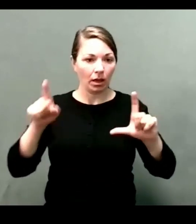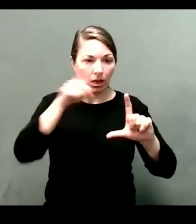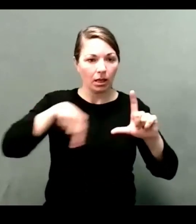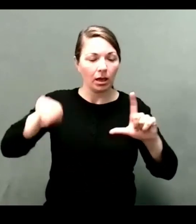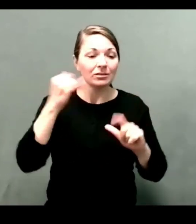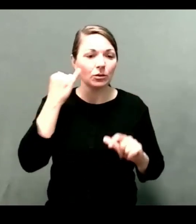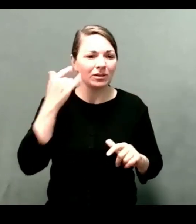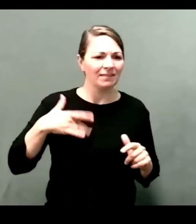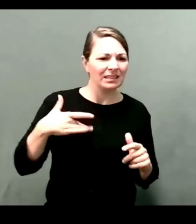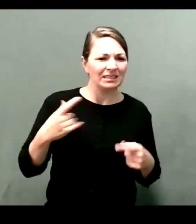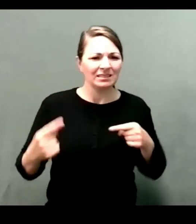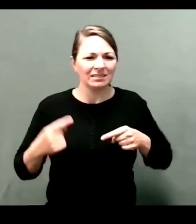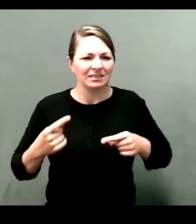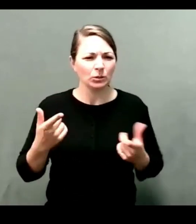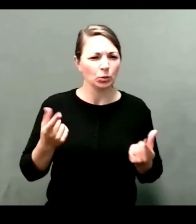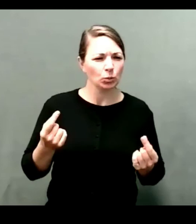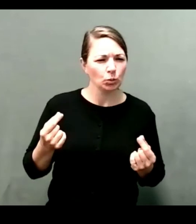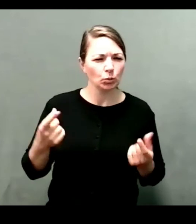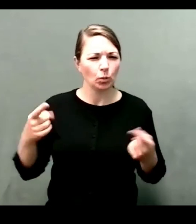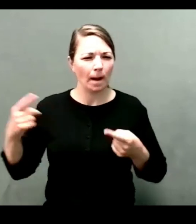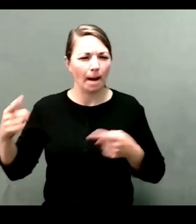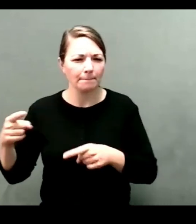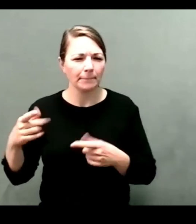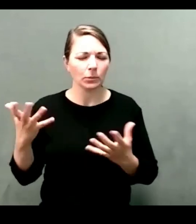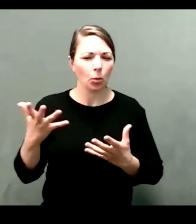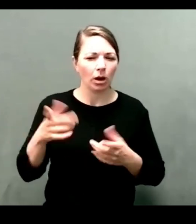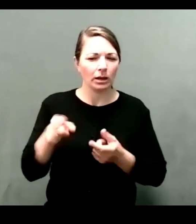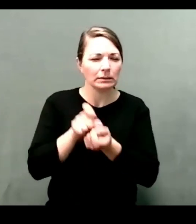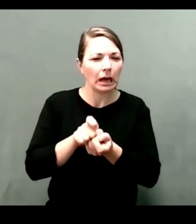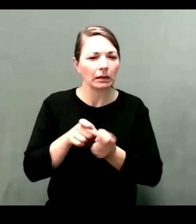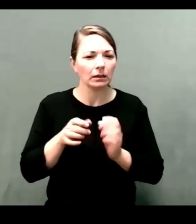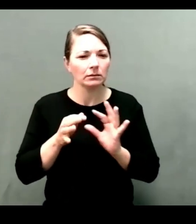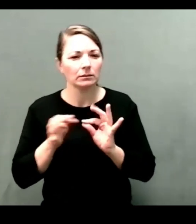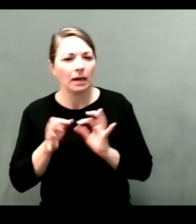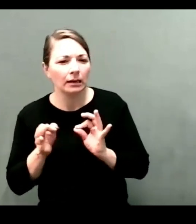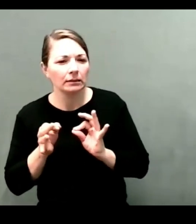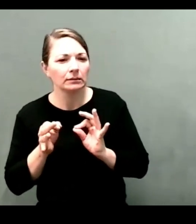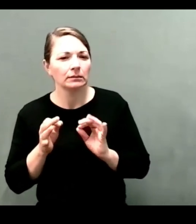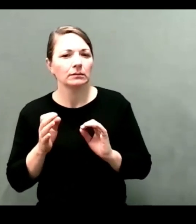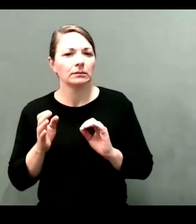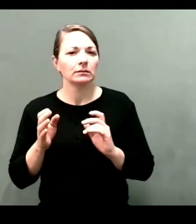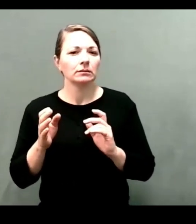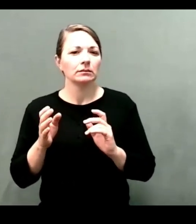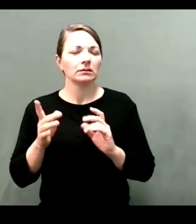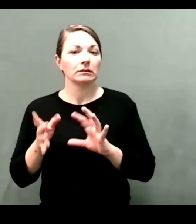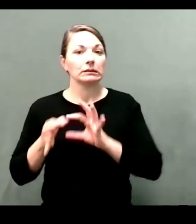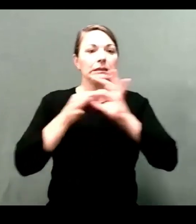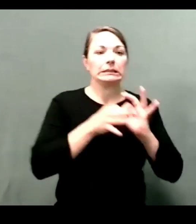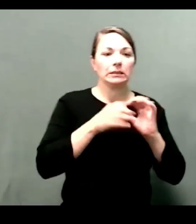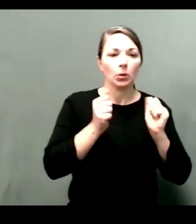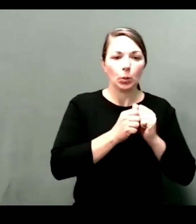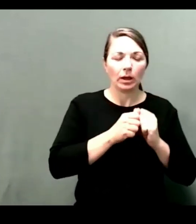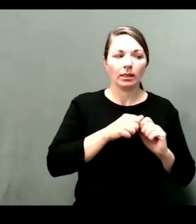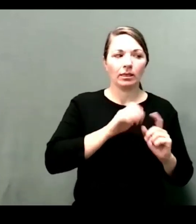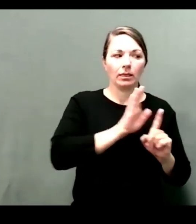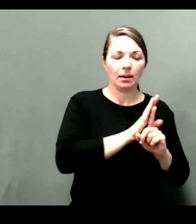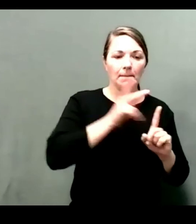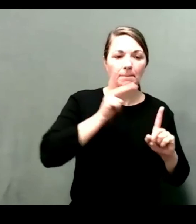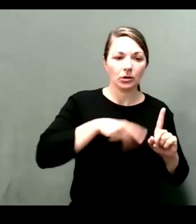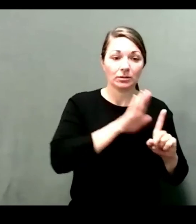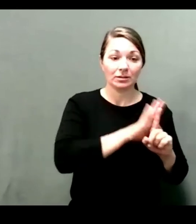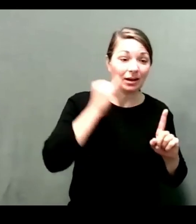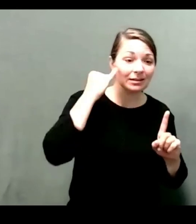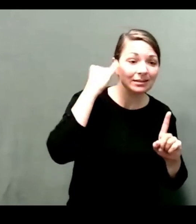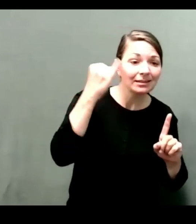identifying what was done and said and linking it back to ideas, values, and norms that that person